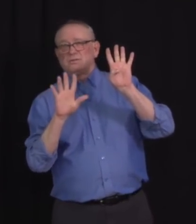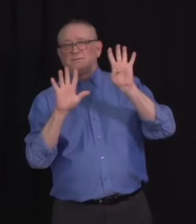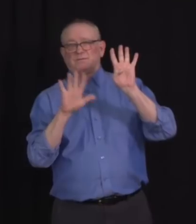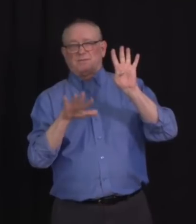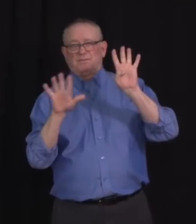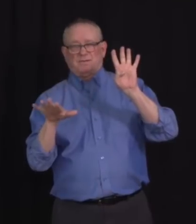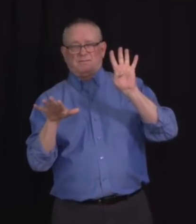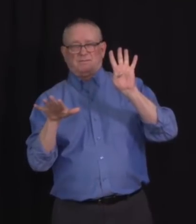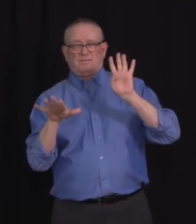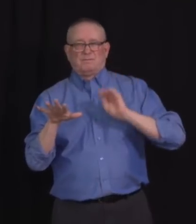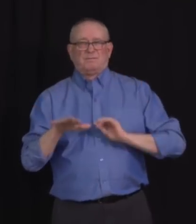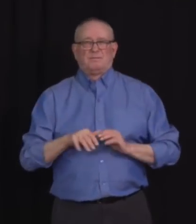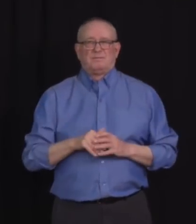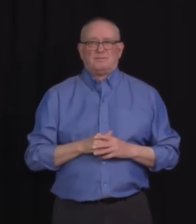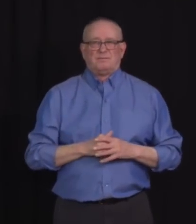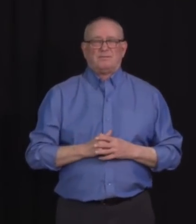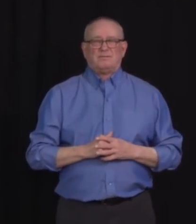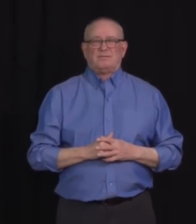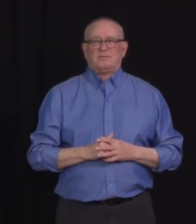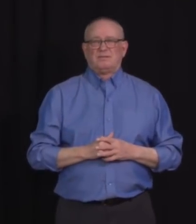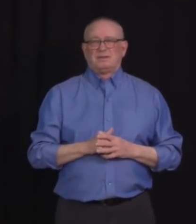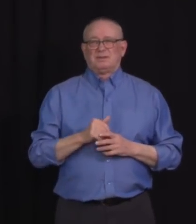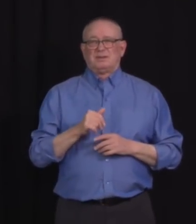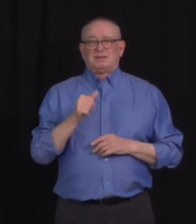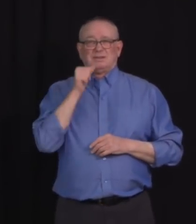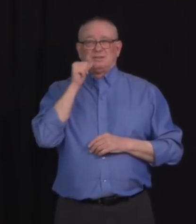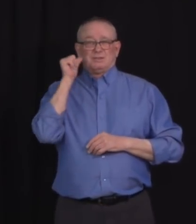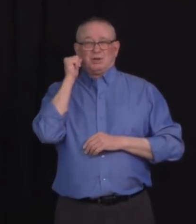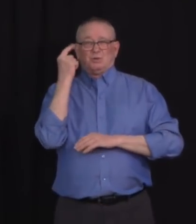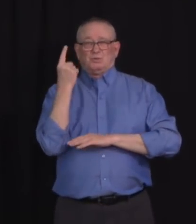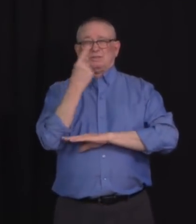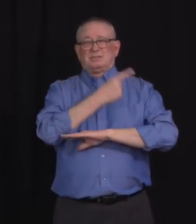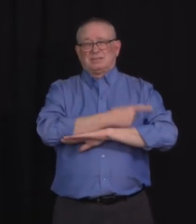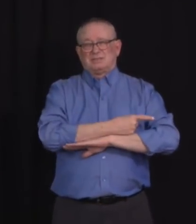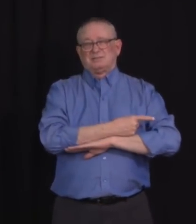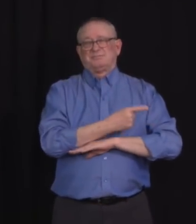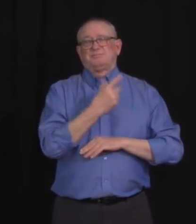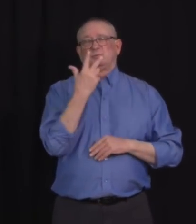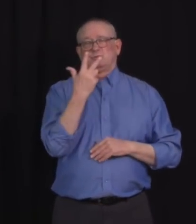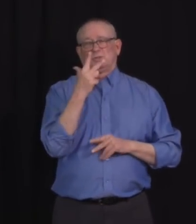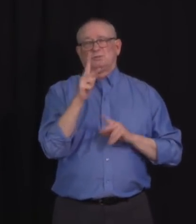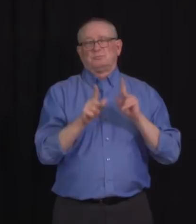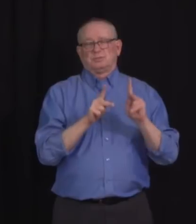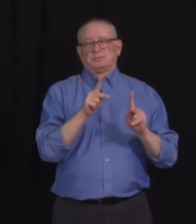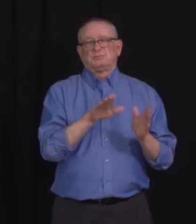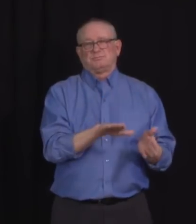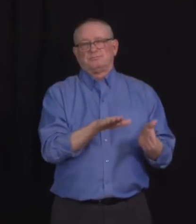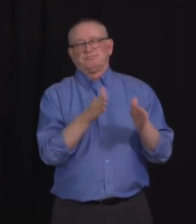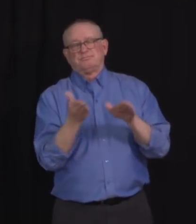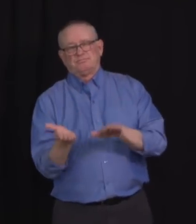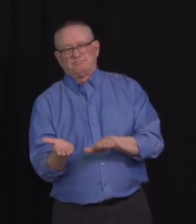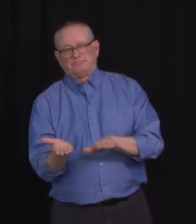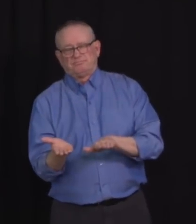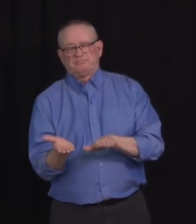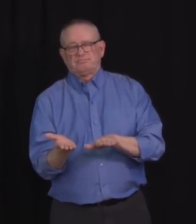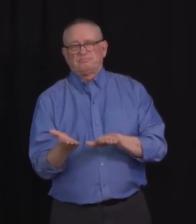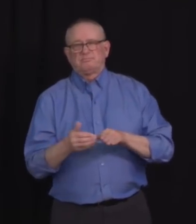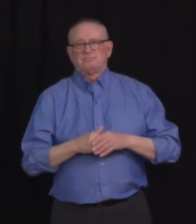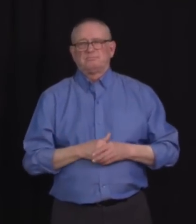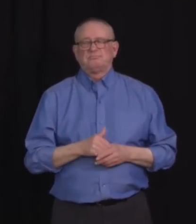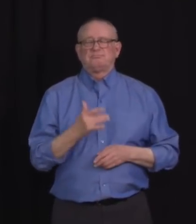deaths were reported to Alberta Health in the last 24 hours. My condolences go to the loved ones of